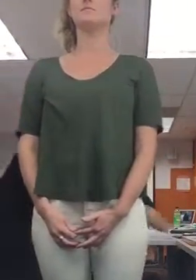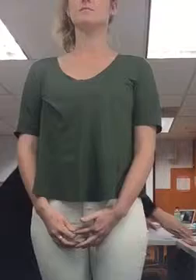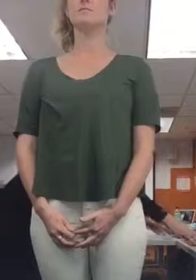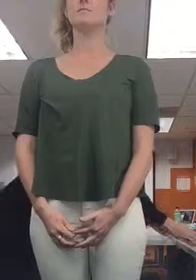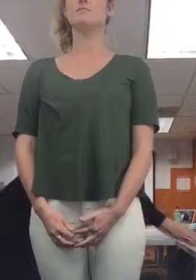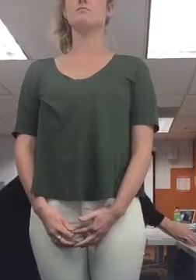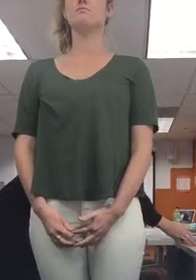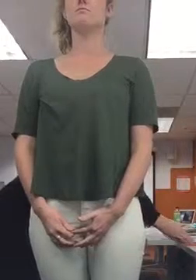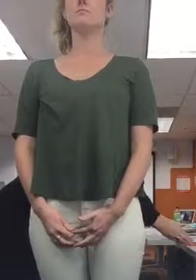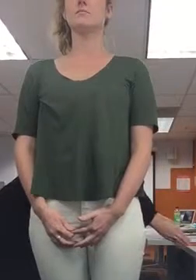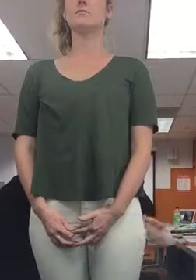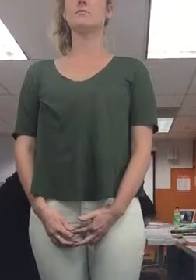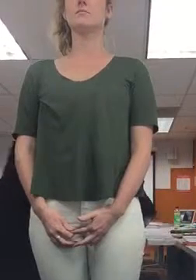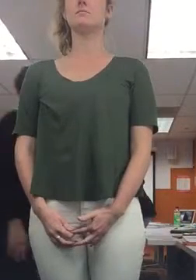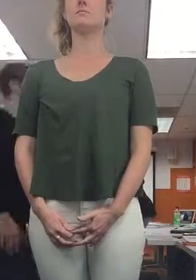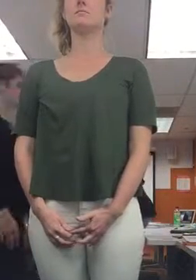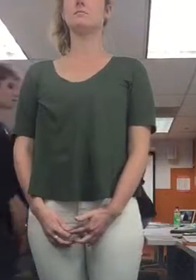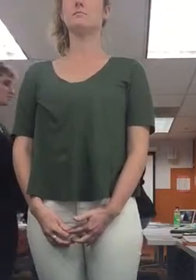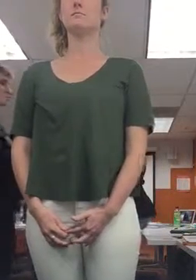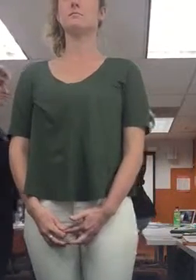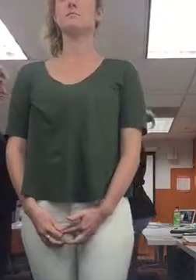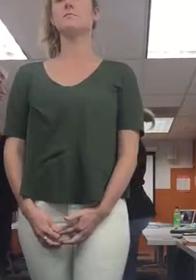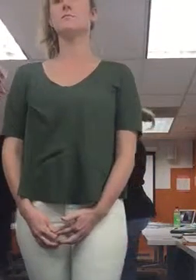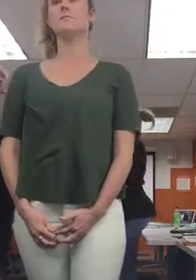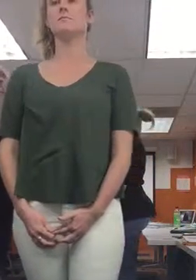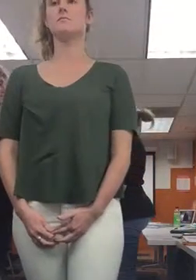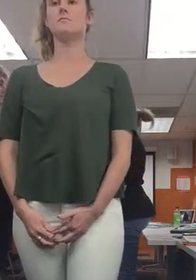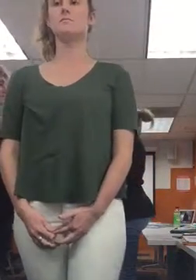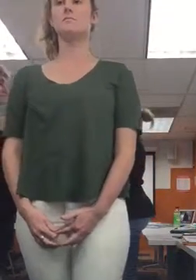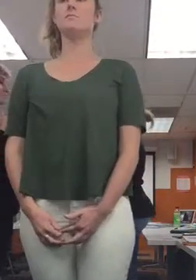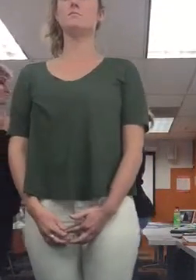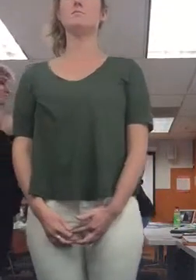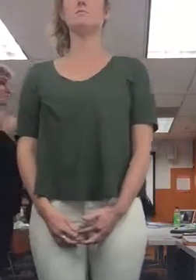outline the three major trends affecting central cities in the United States?